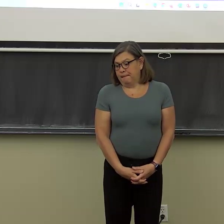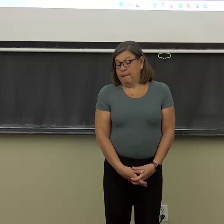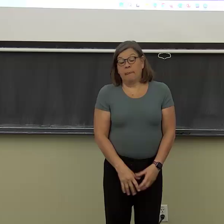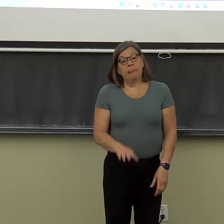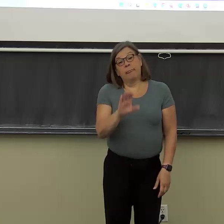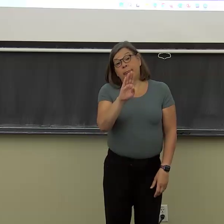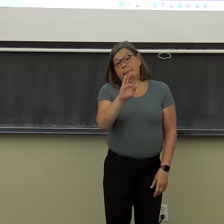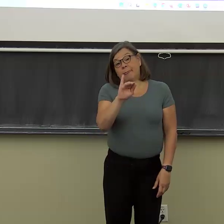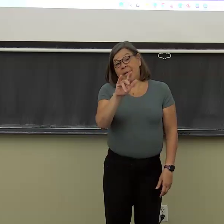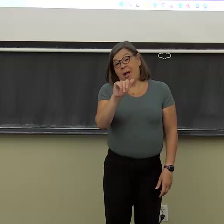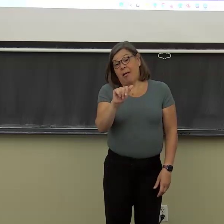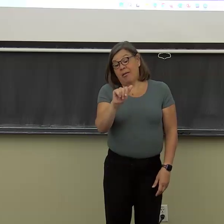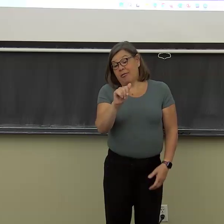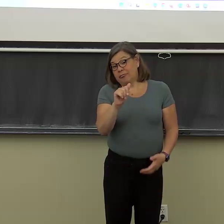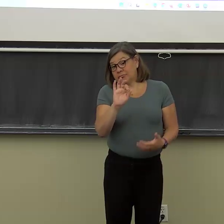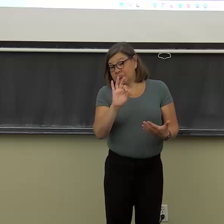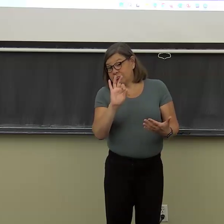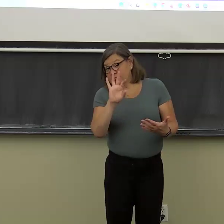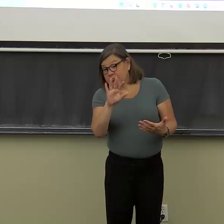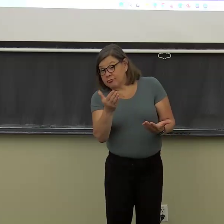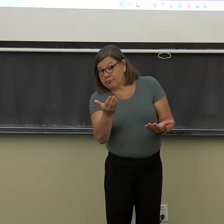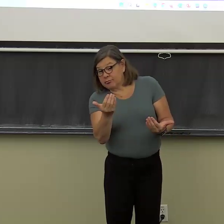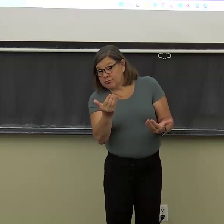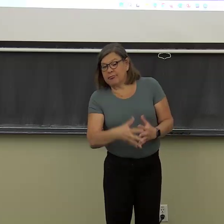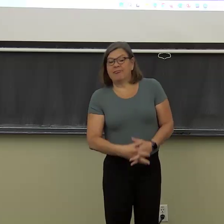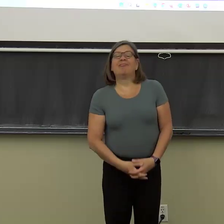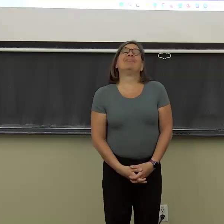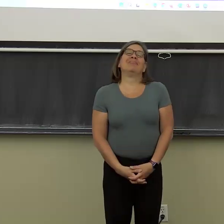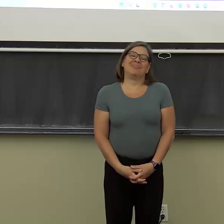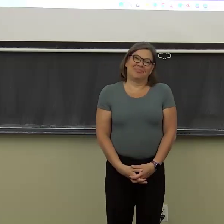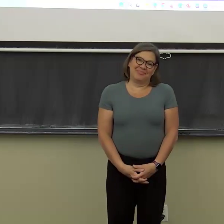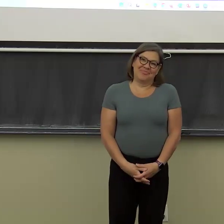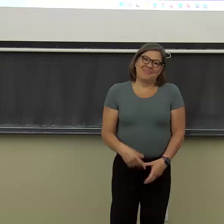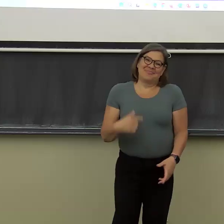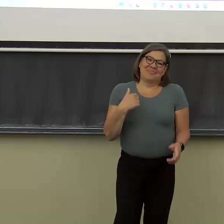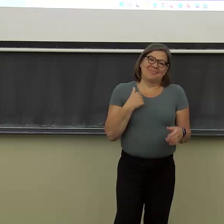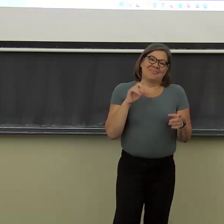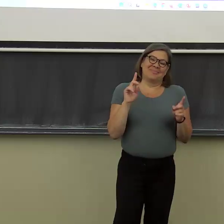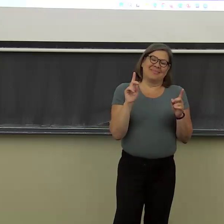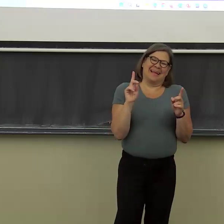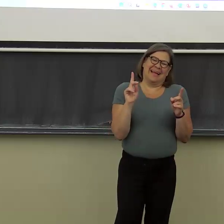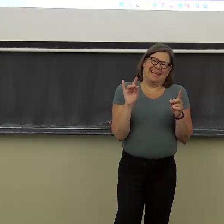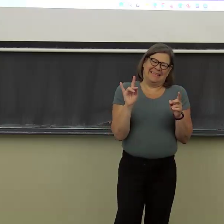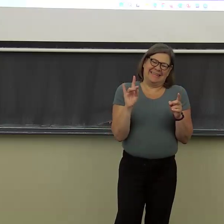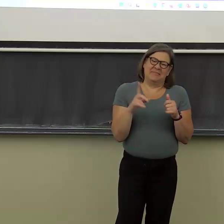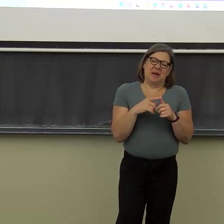Bianca, you had something to add. I did, but I've gone a lot. Angelica, you want to go first?